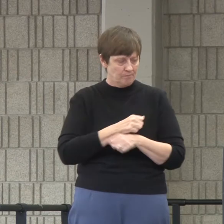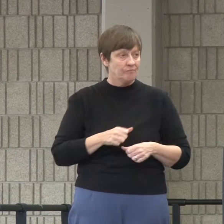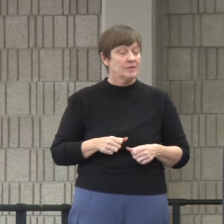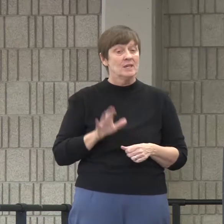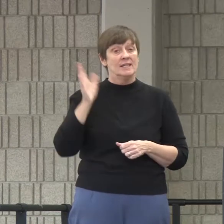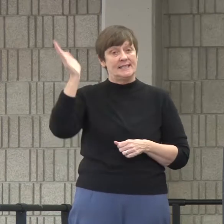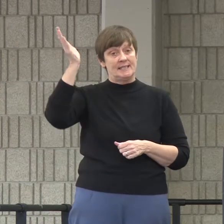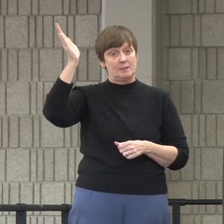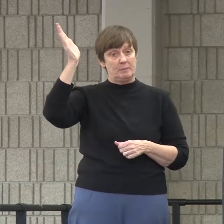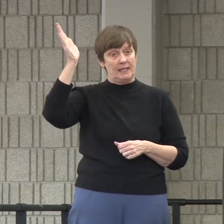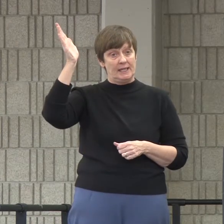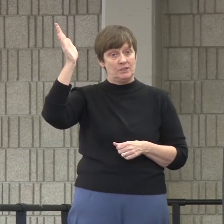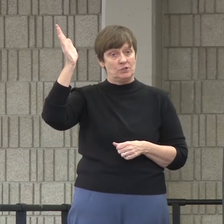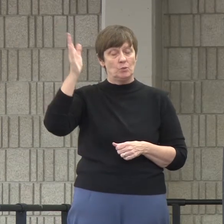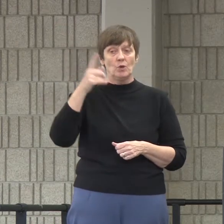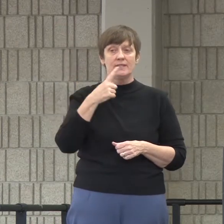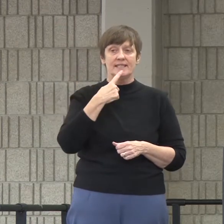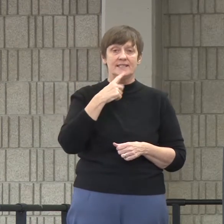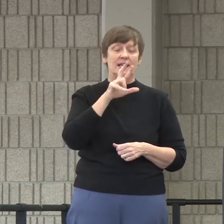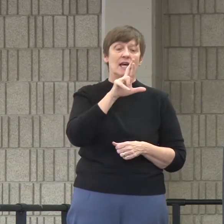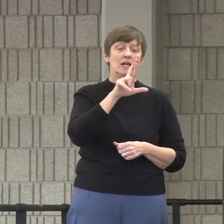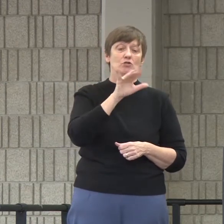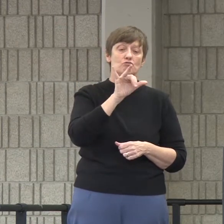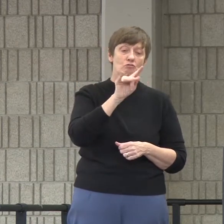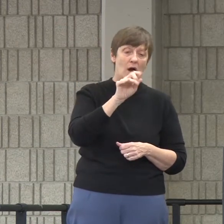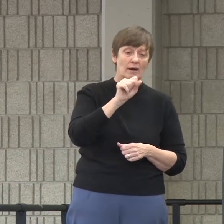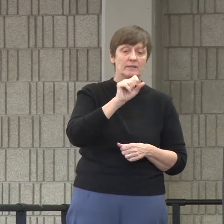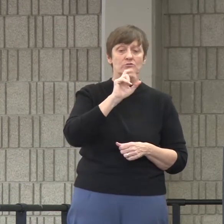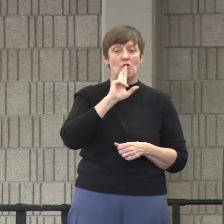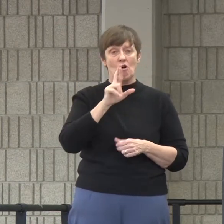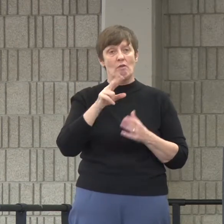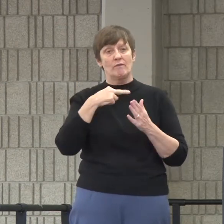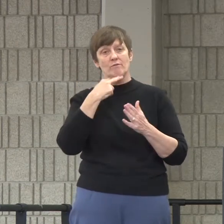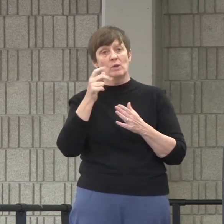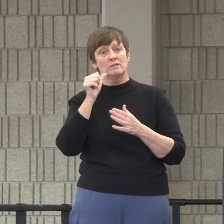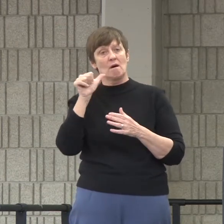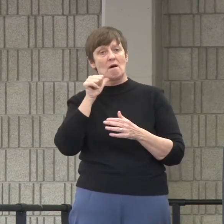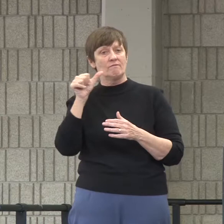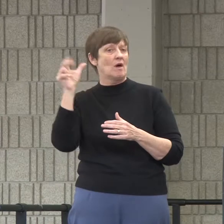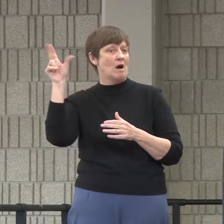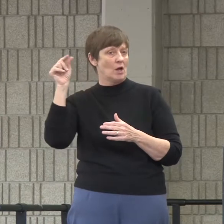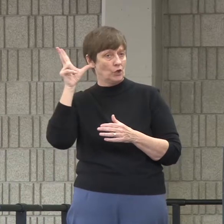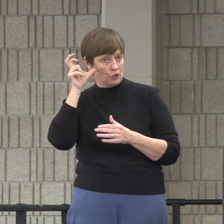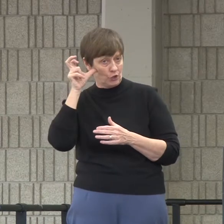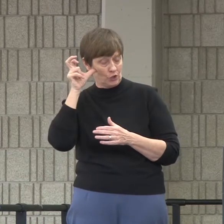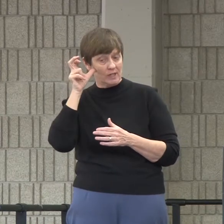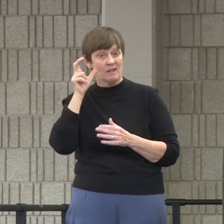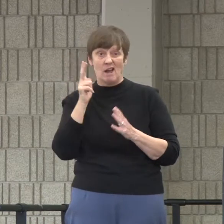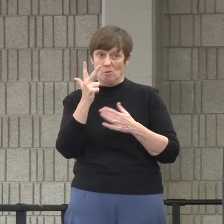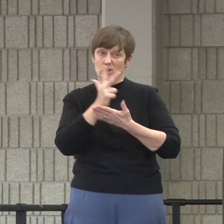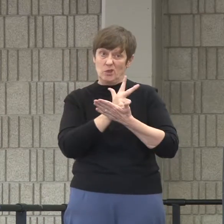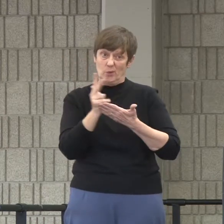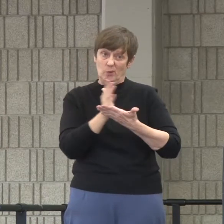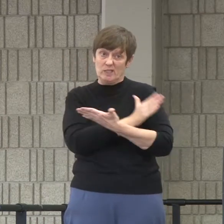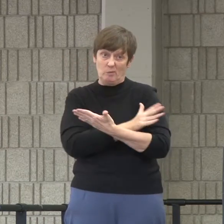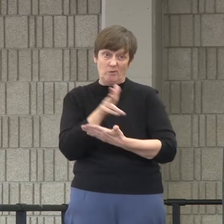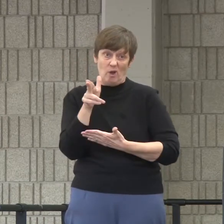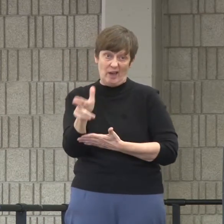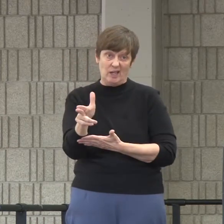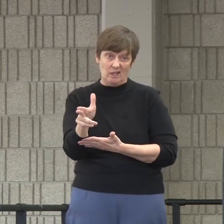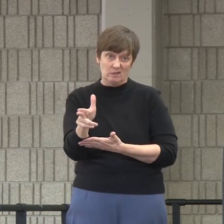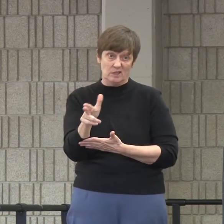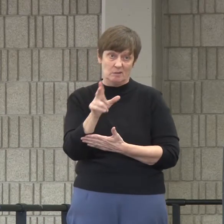speech in which he said riots are the voice of the unheard, a speech he gave 3 weeks before his assassination